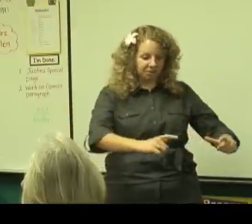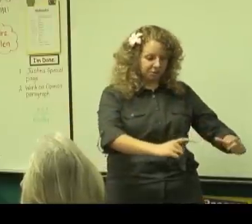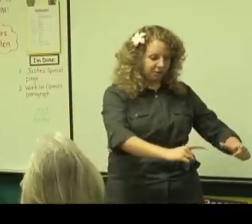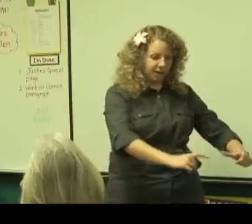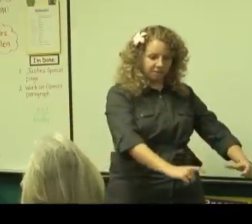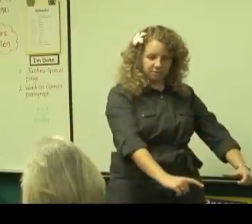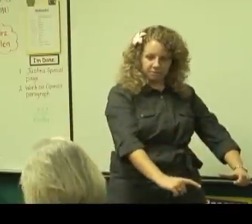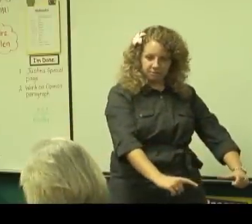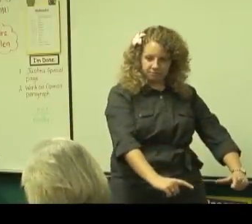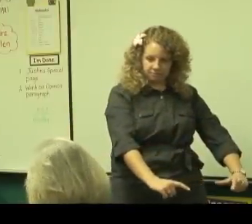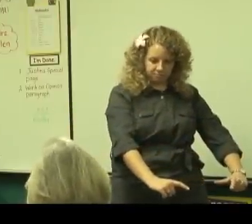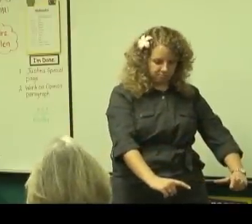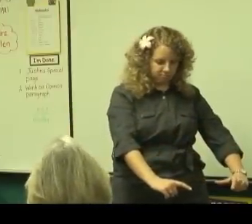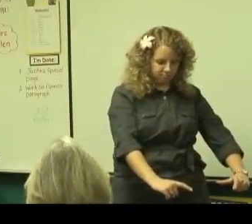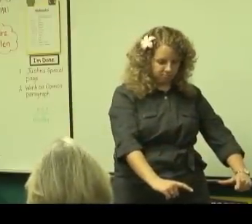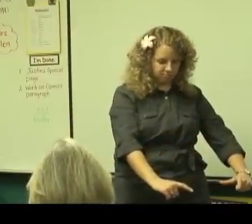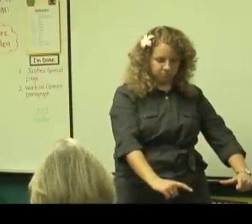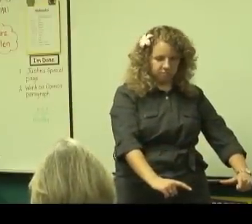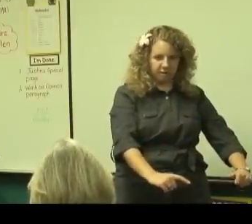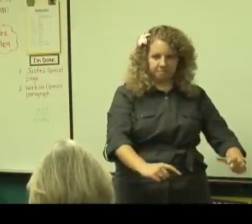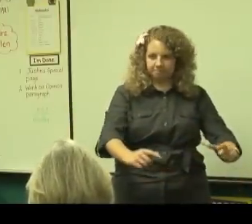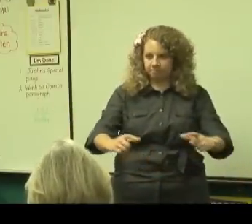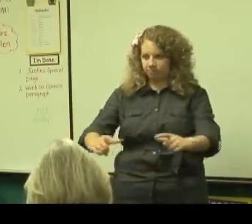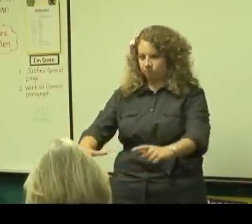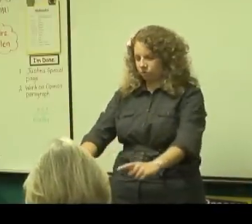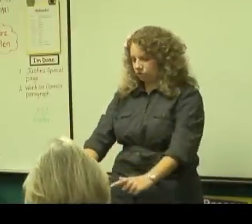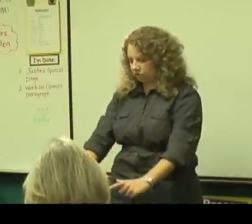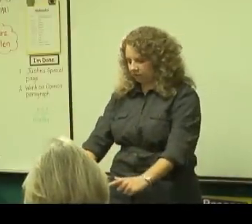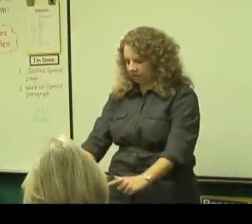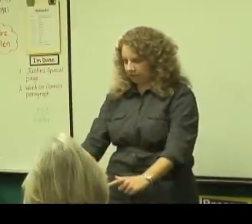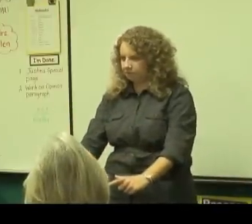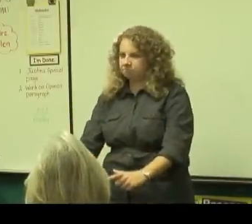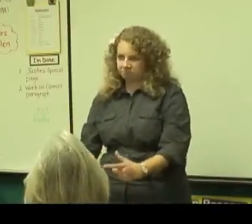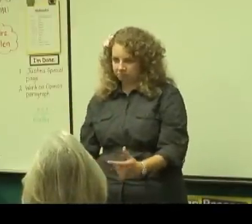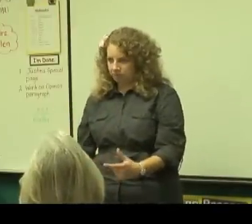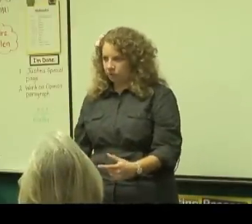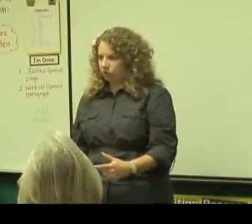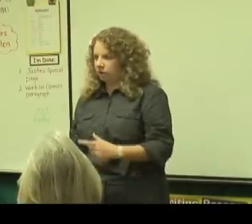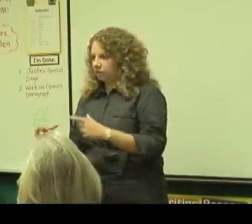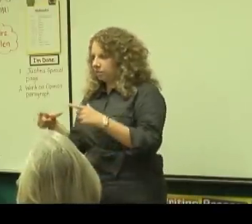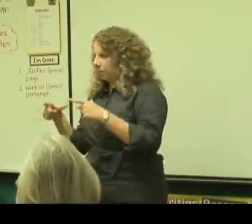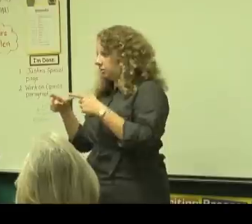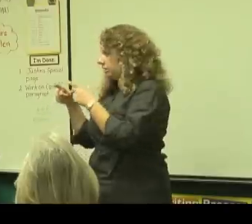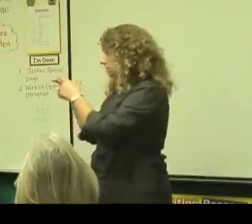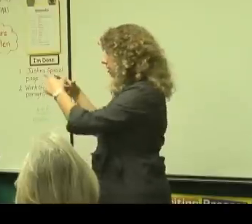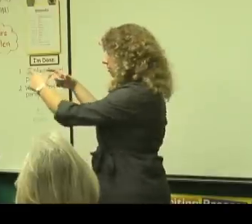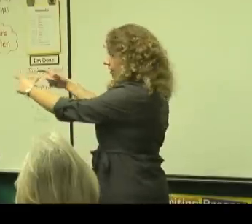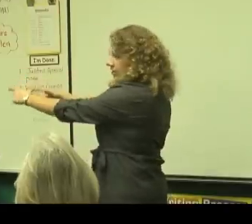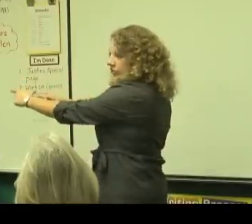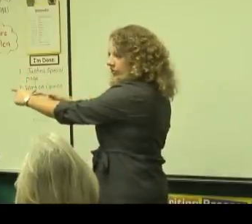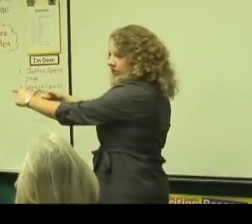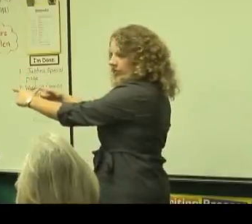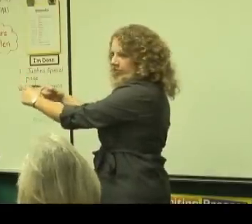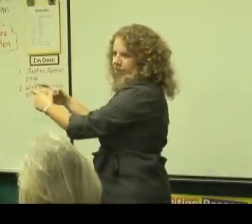in the ground. Okay. Or it's over here. Or there's a small plate, it's over there on the